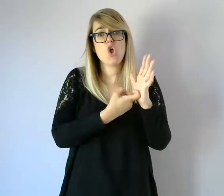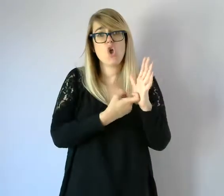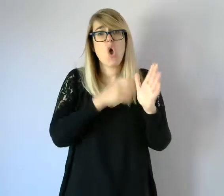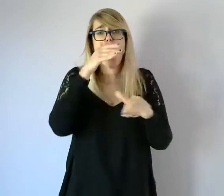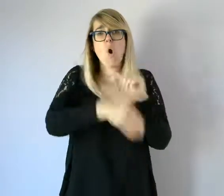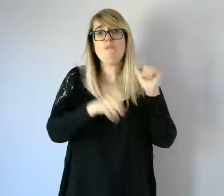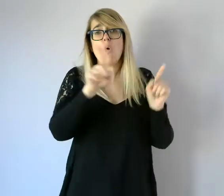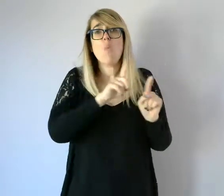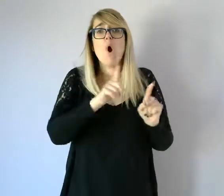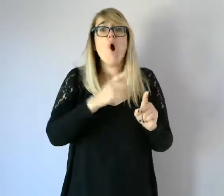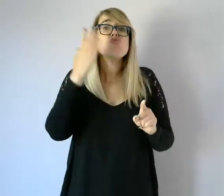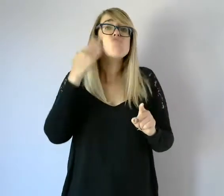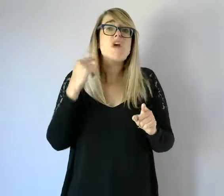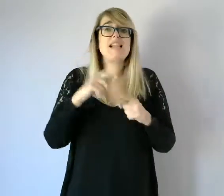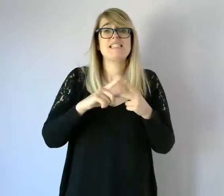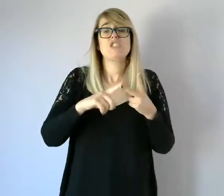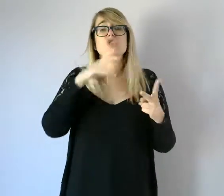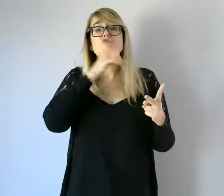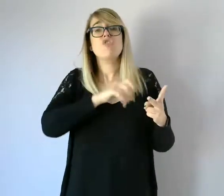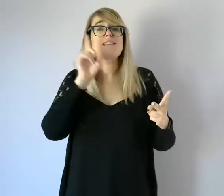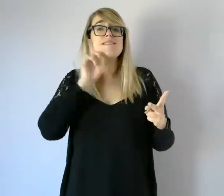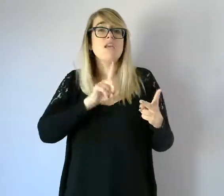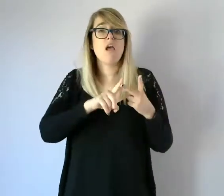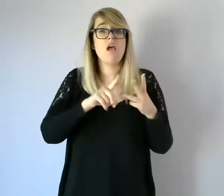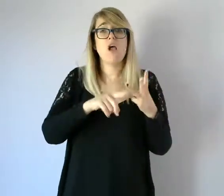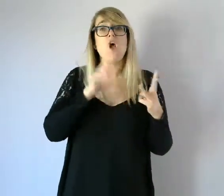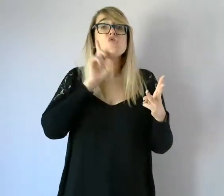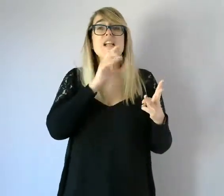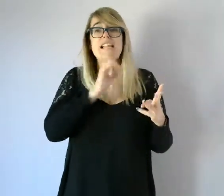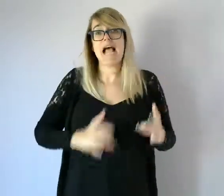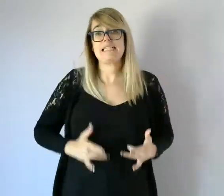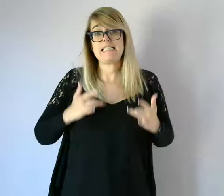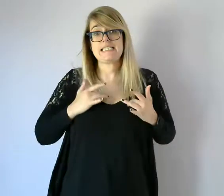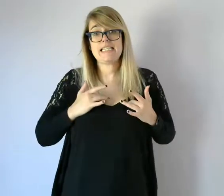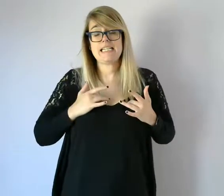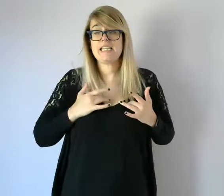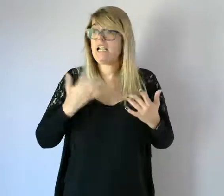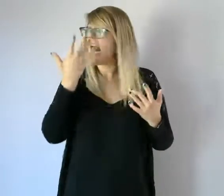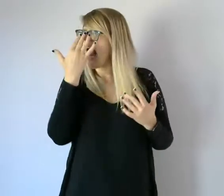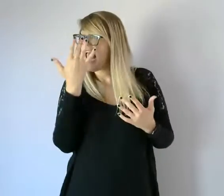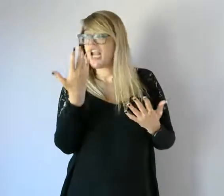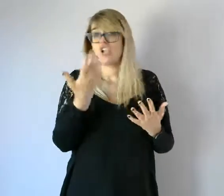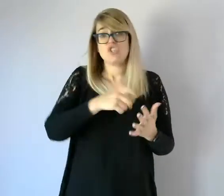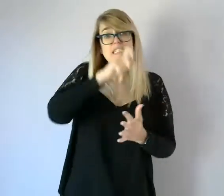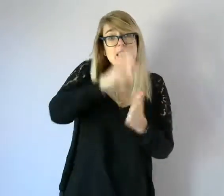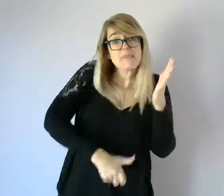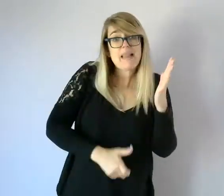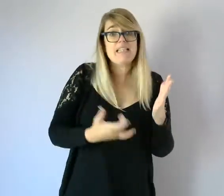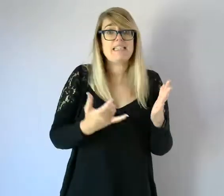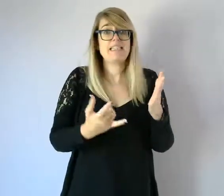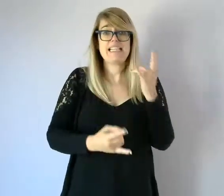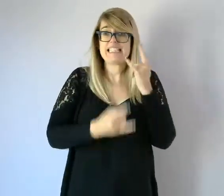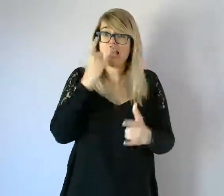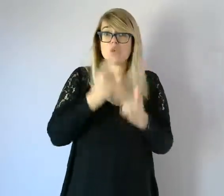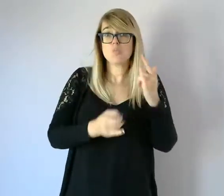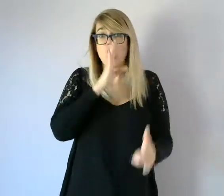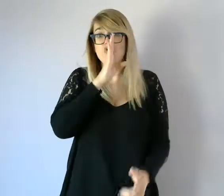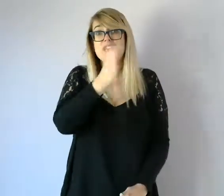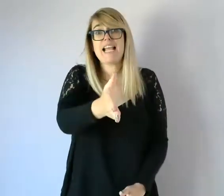and gender identity, age, disability, sexual orientation or religion.